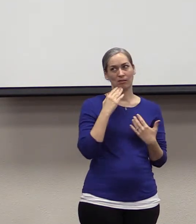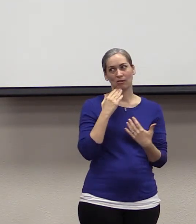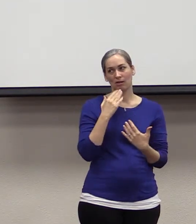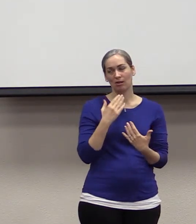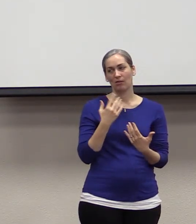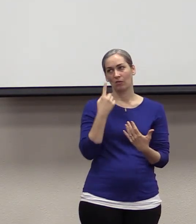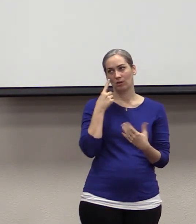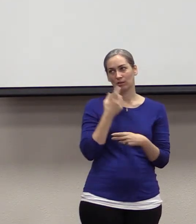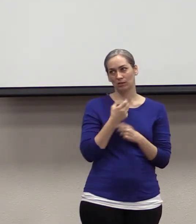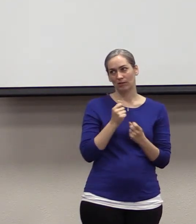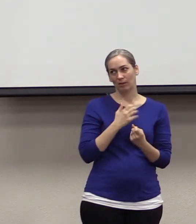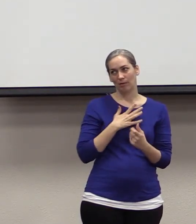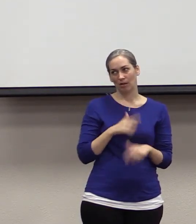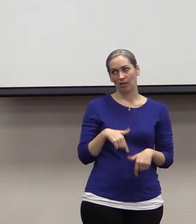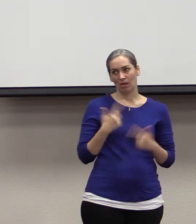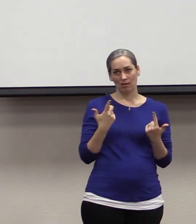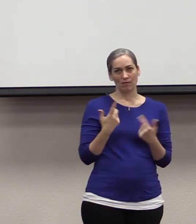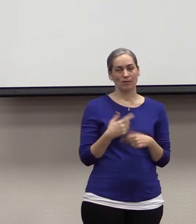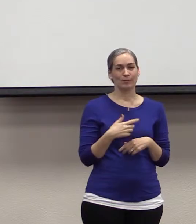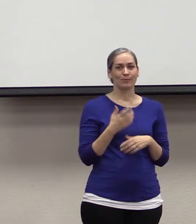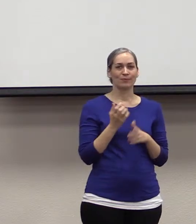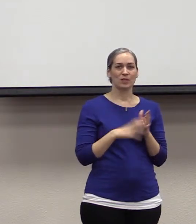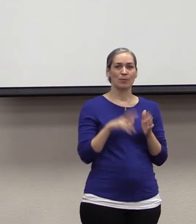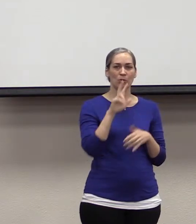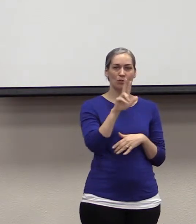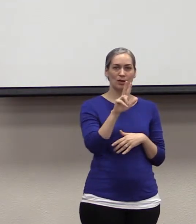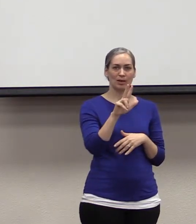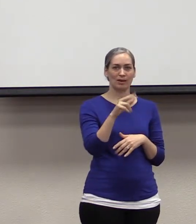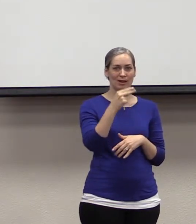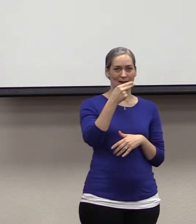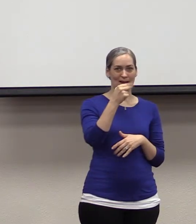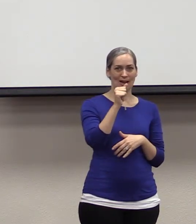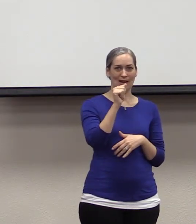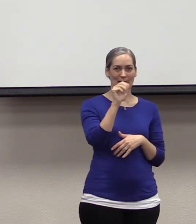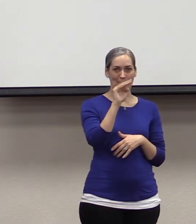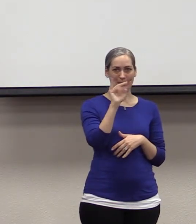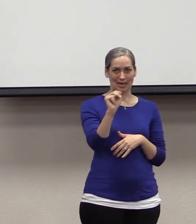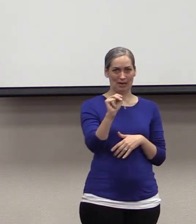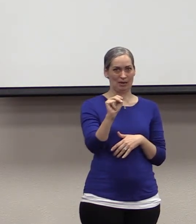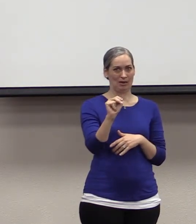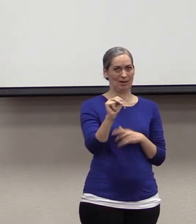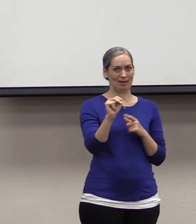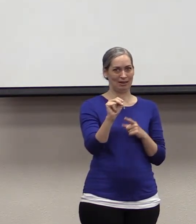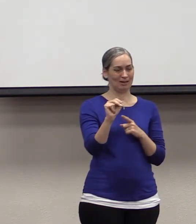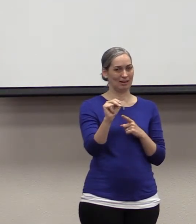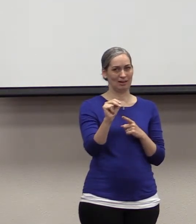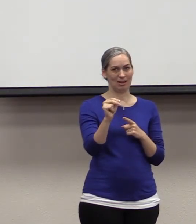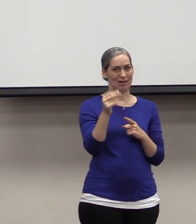Chapter 3 is where we meet Haman. And if you've ever seen a soap opera or a Netflix show, this is the bad guy.